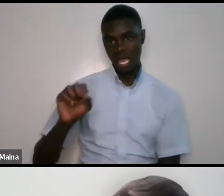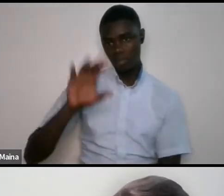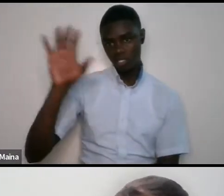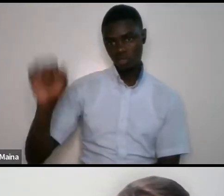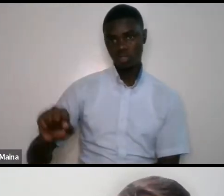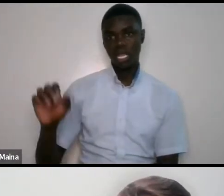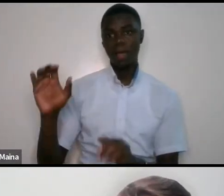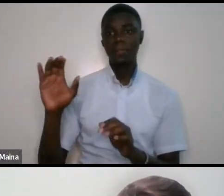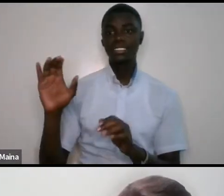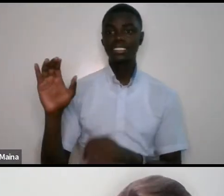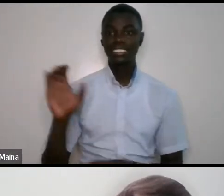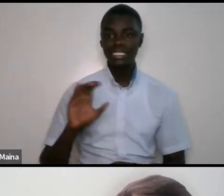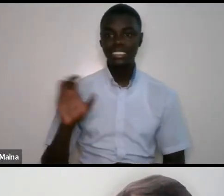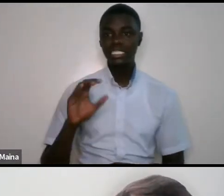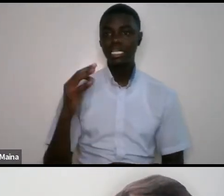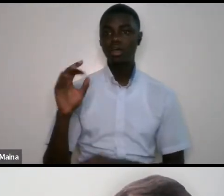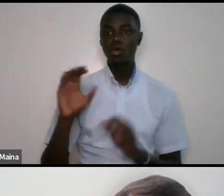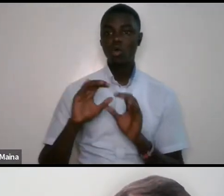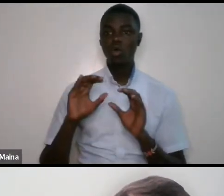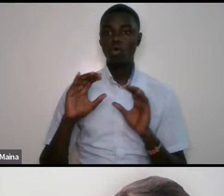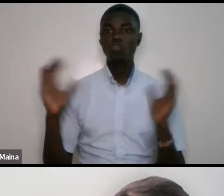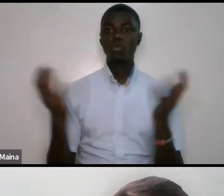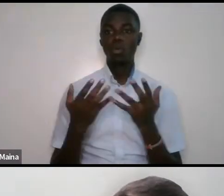world, and I love inclusion.